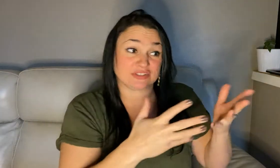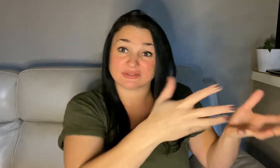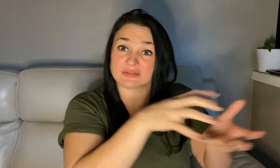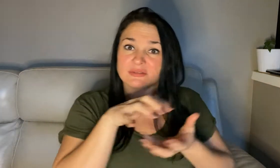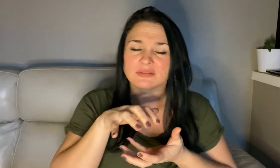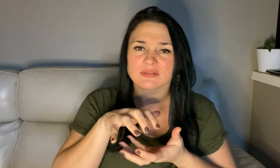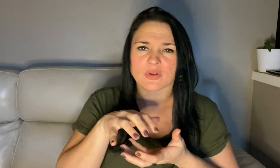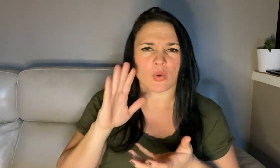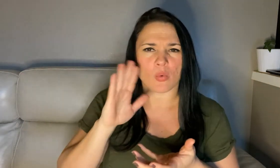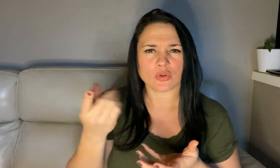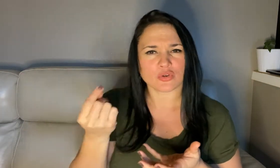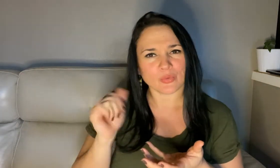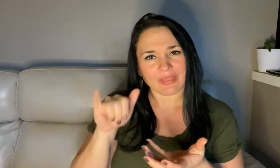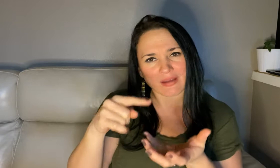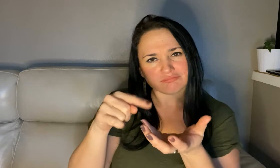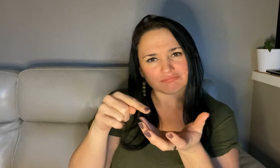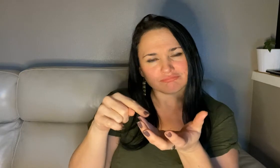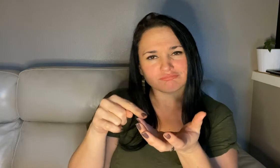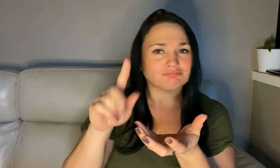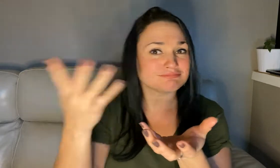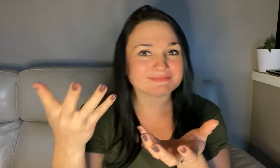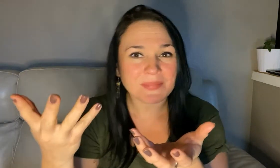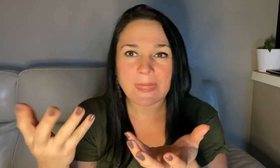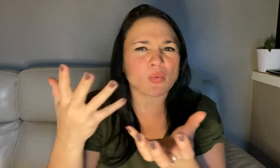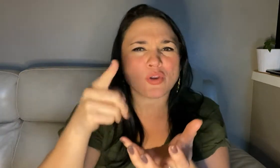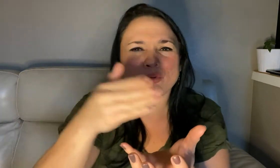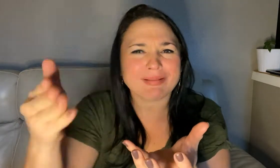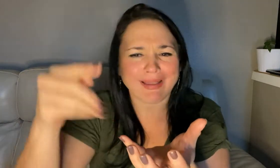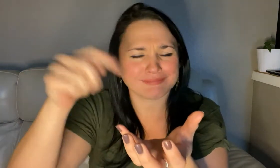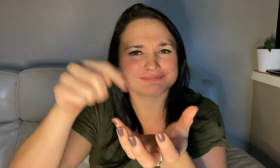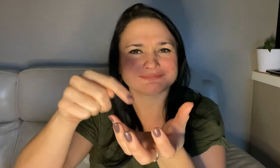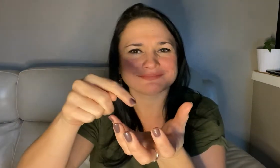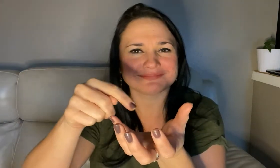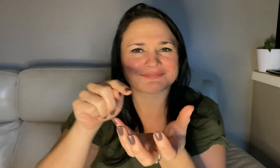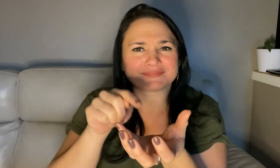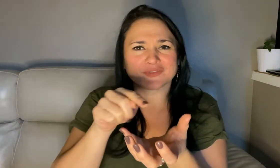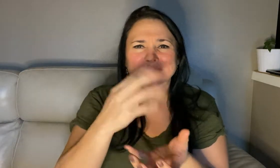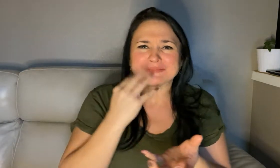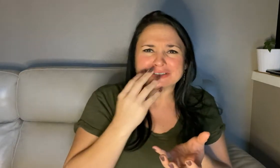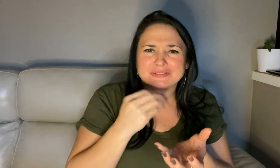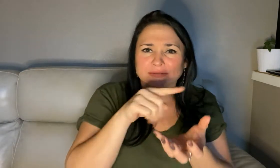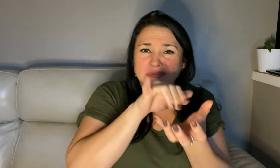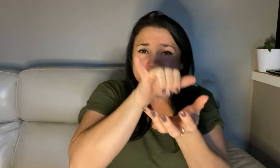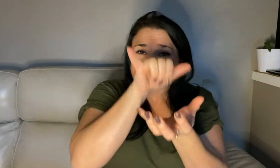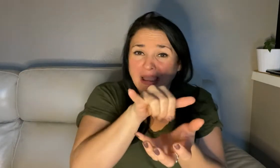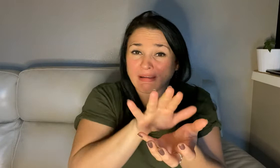is we take the lessons we learned. And I mean, what are you going to do with that? Those lessons,